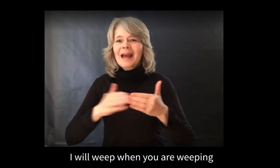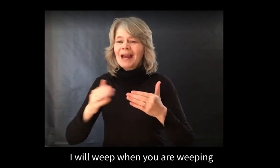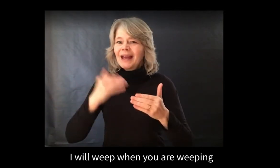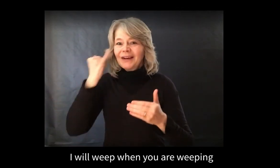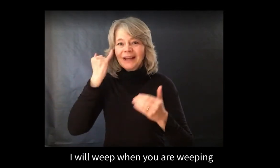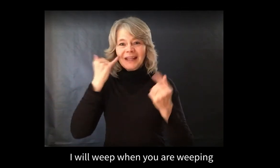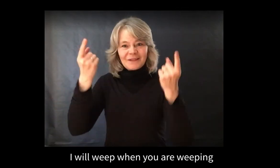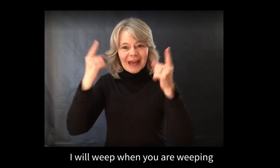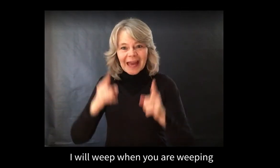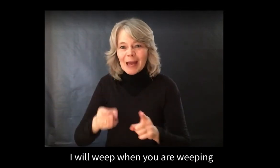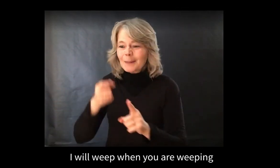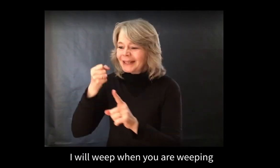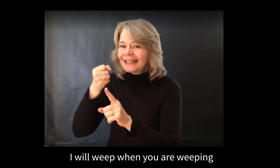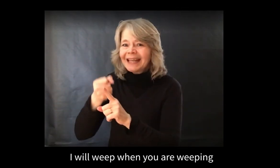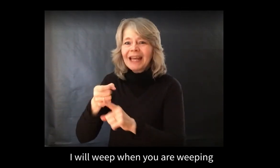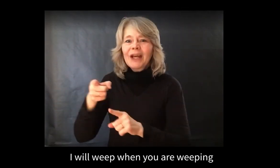servant